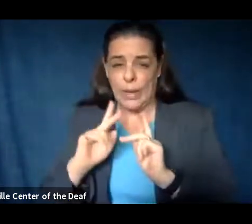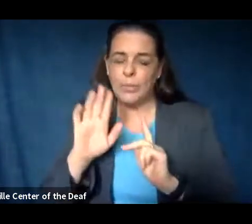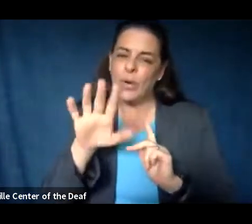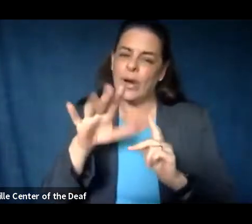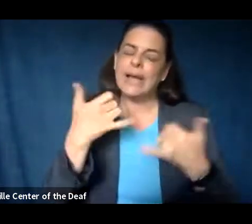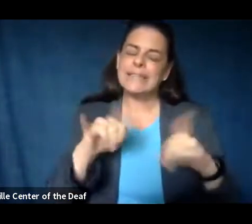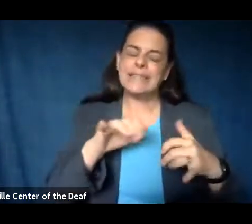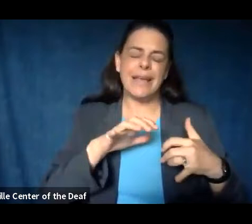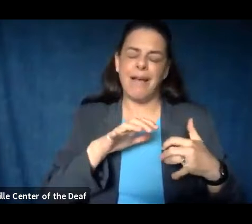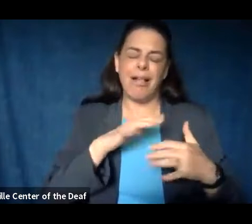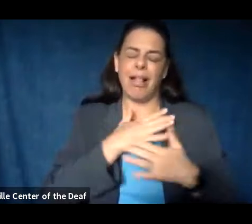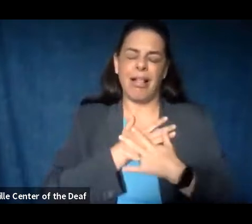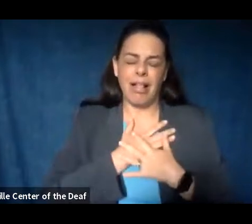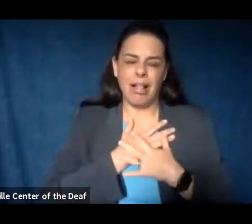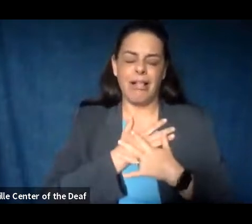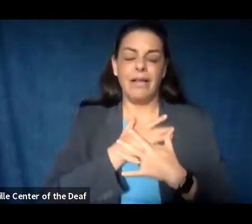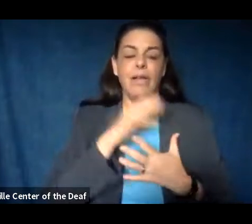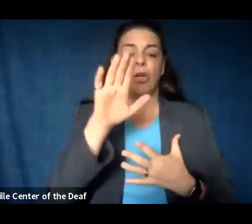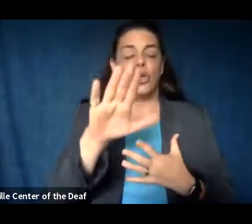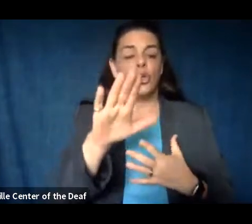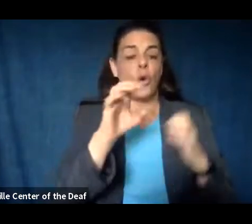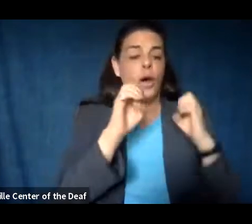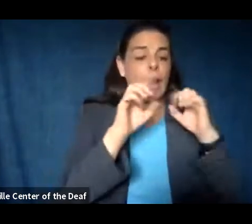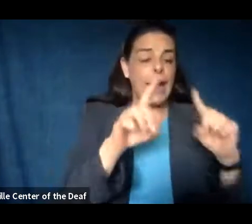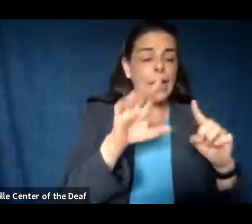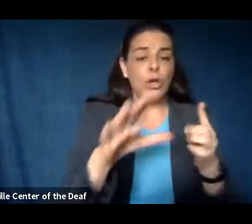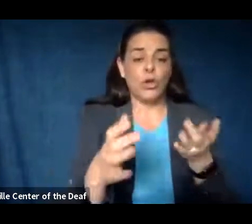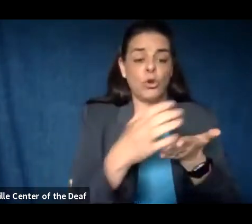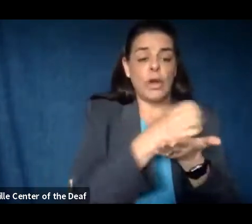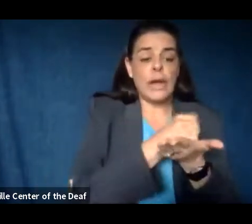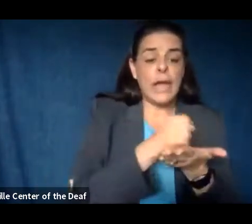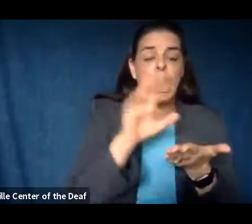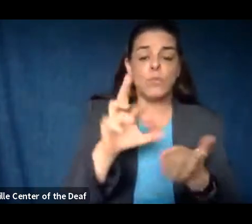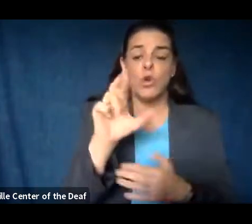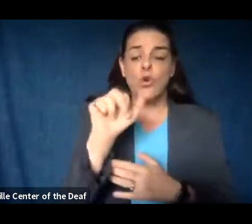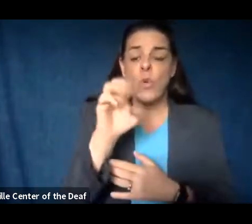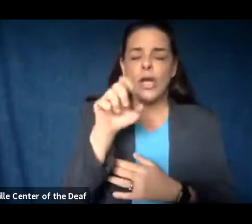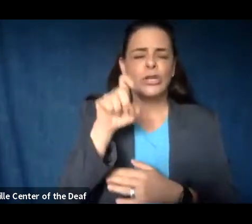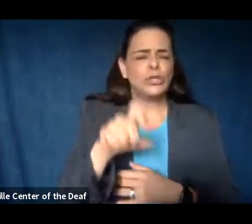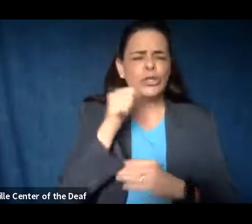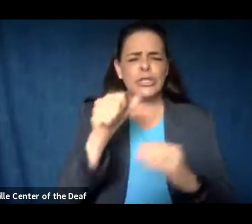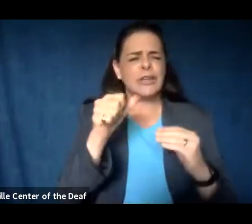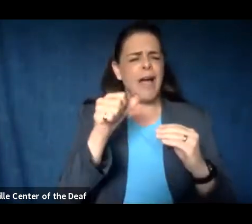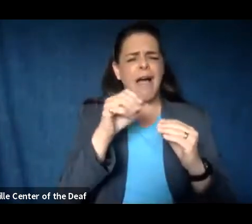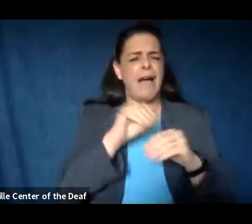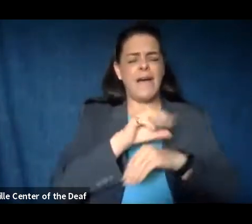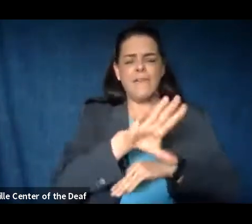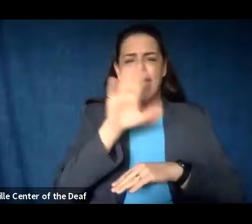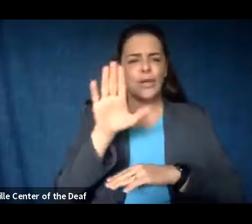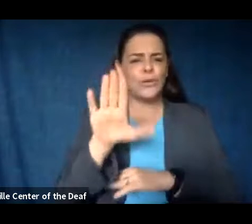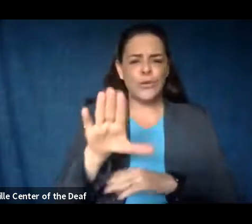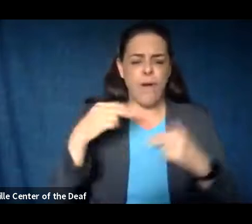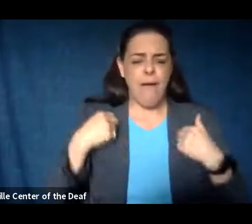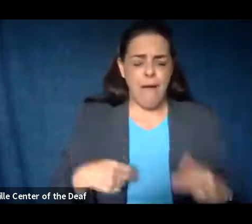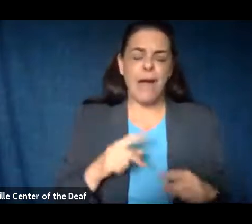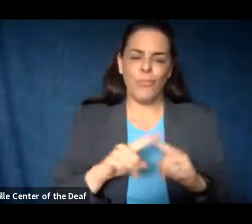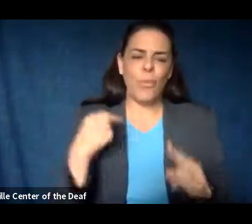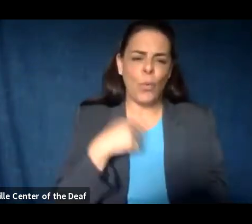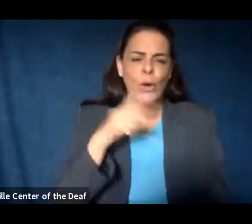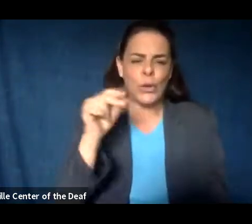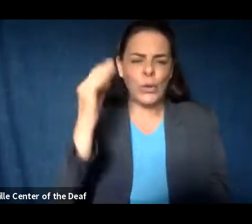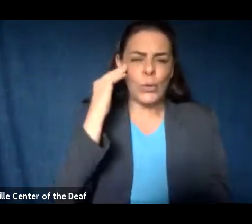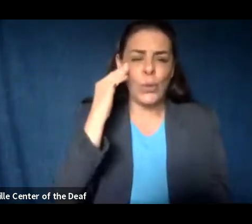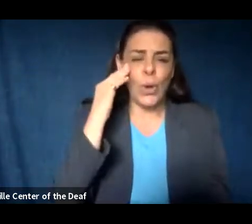income, your education, or race shouldn't affect your health, but we know it does. The root causes